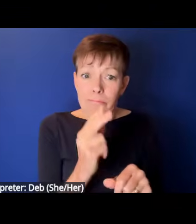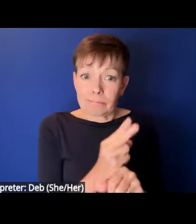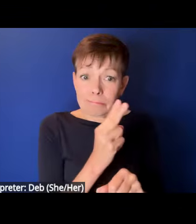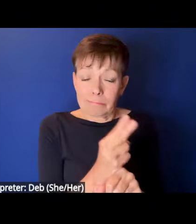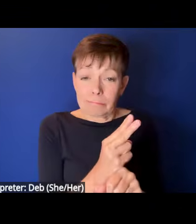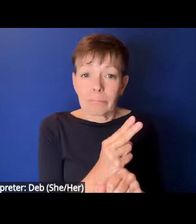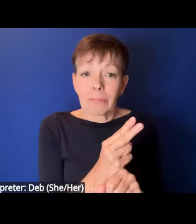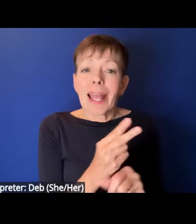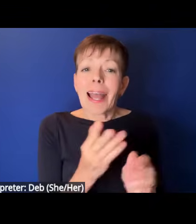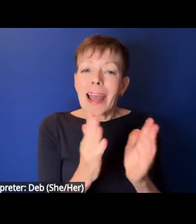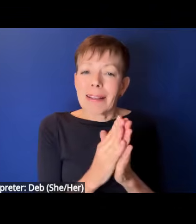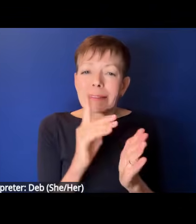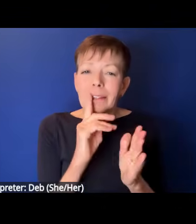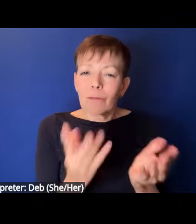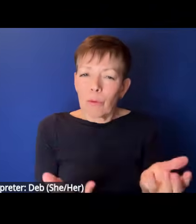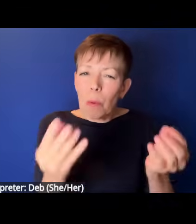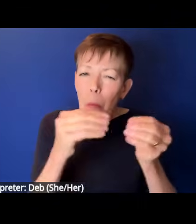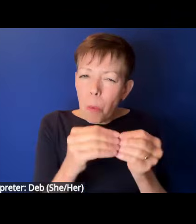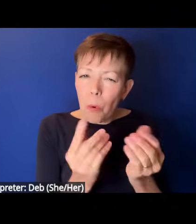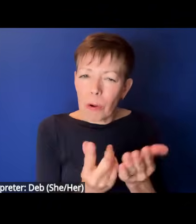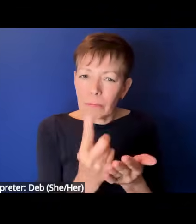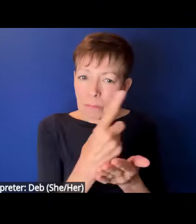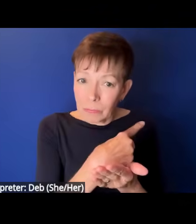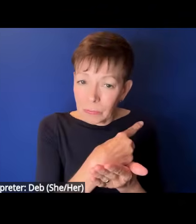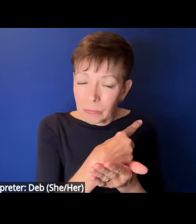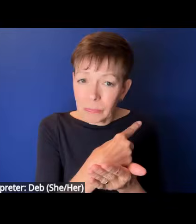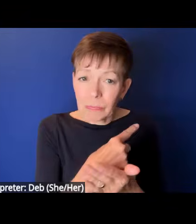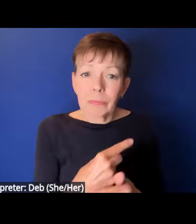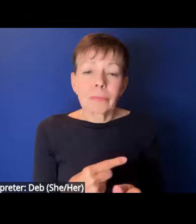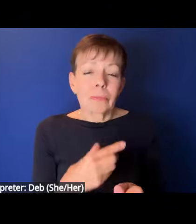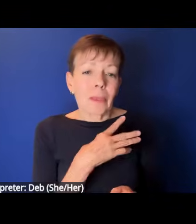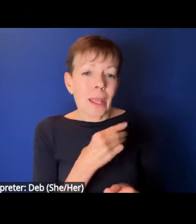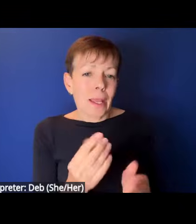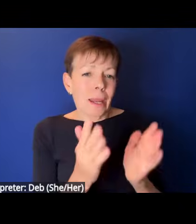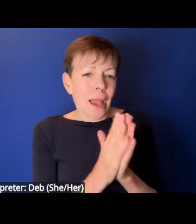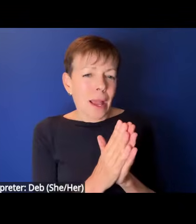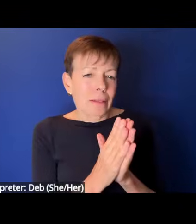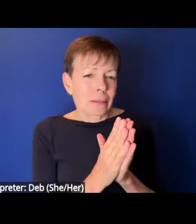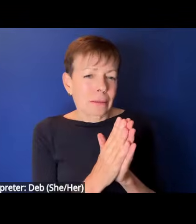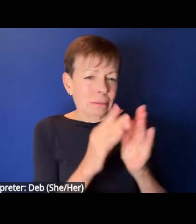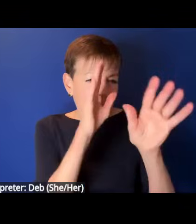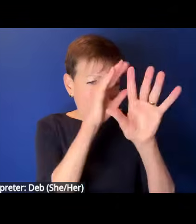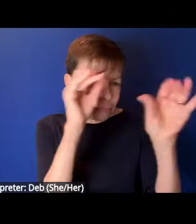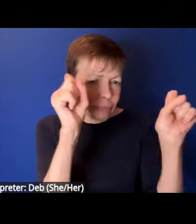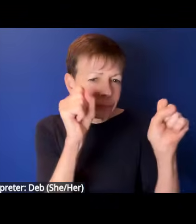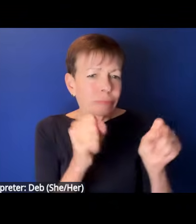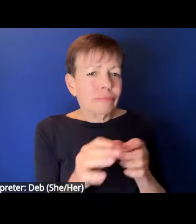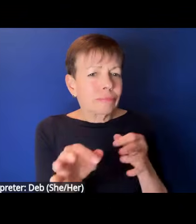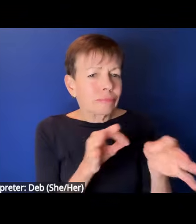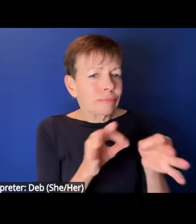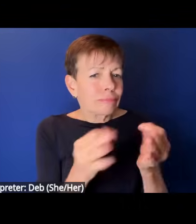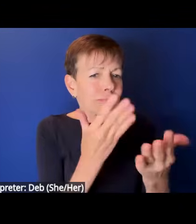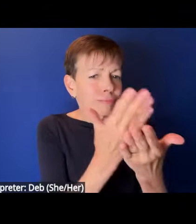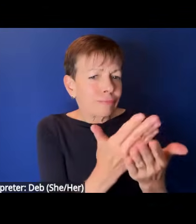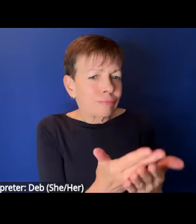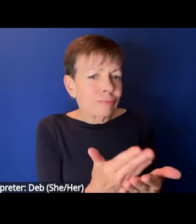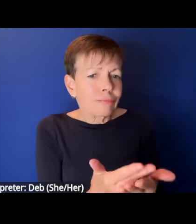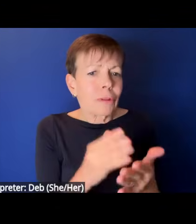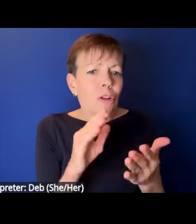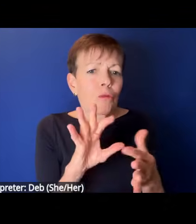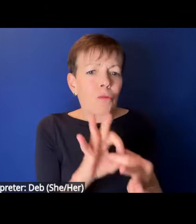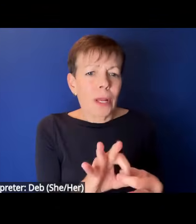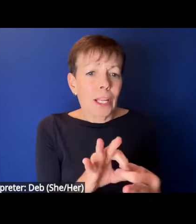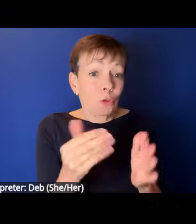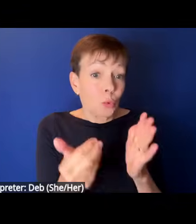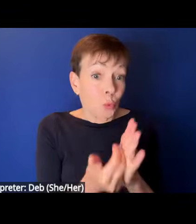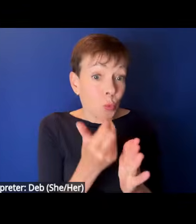pending further review, and further direct the superintendent to provide all documentation regarding these policy changes, including new policies, revisions, and